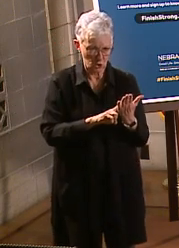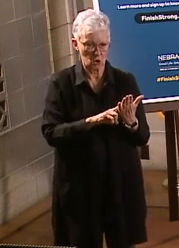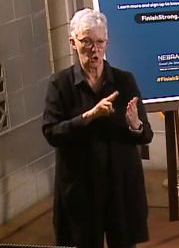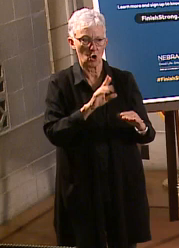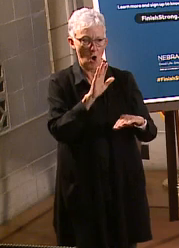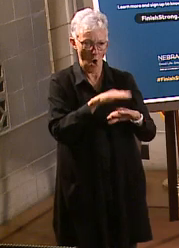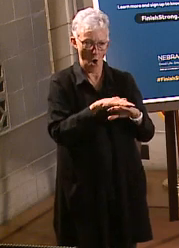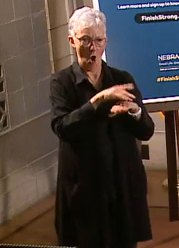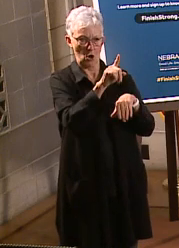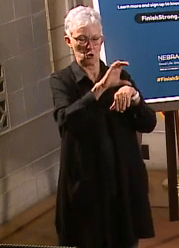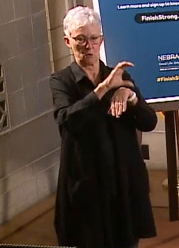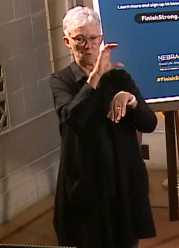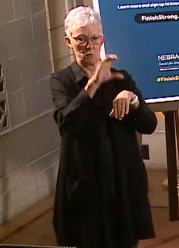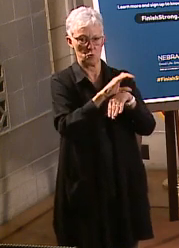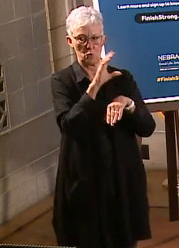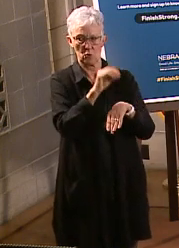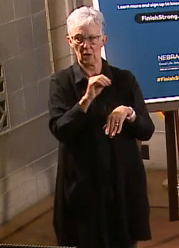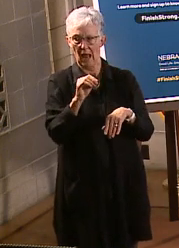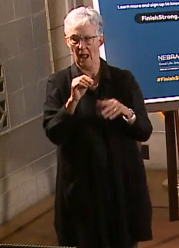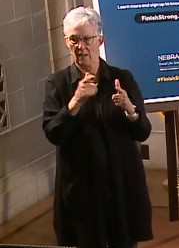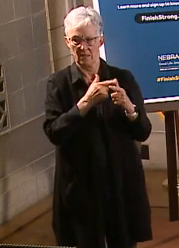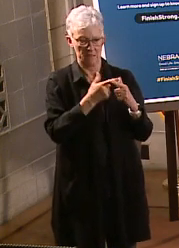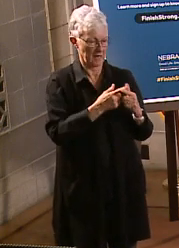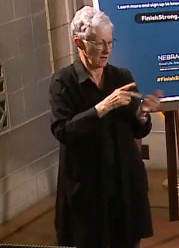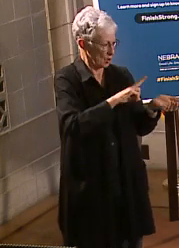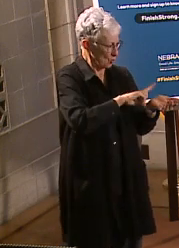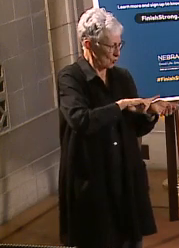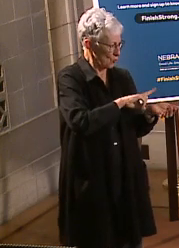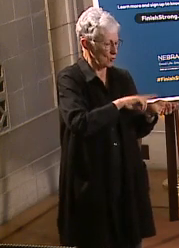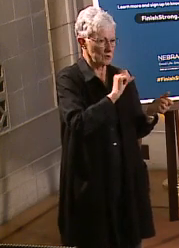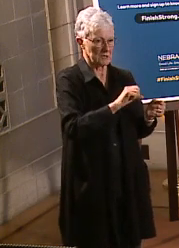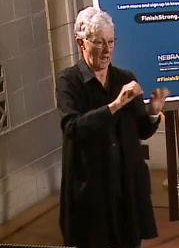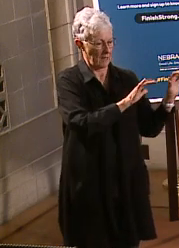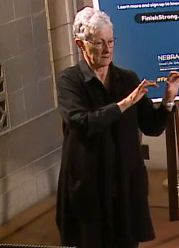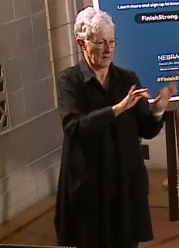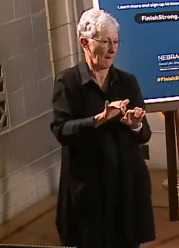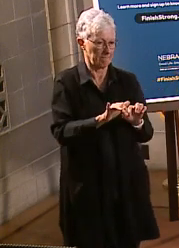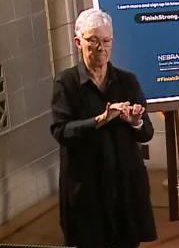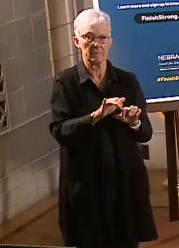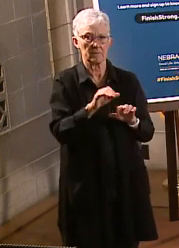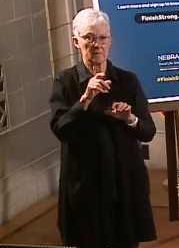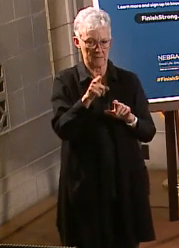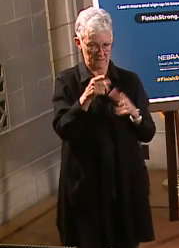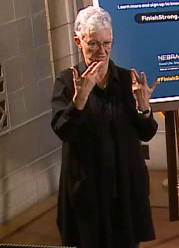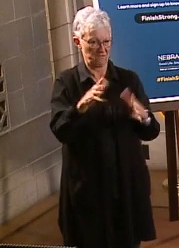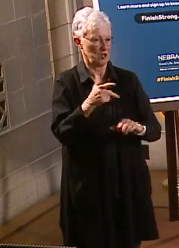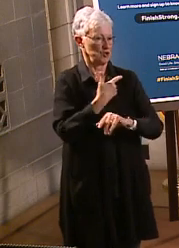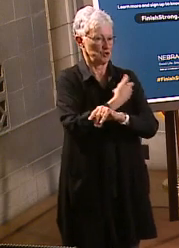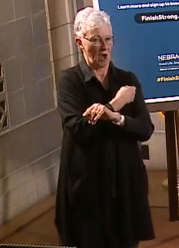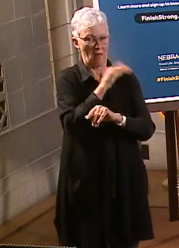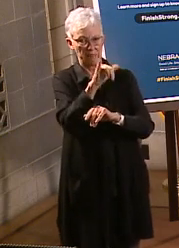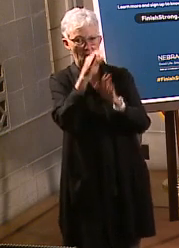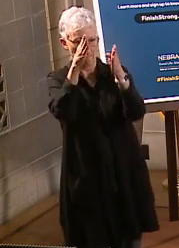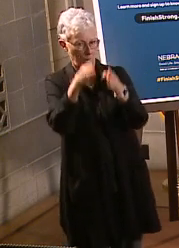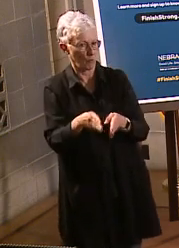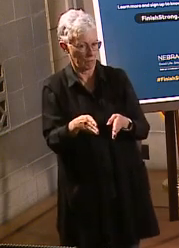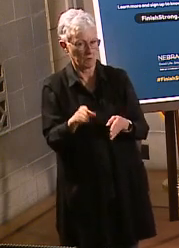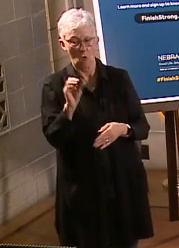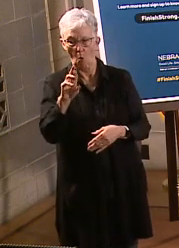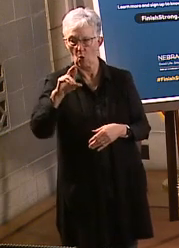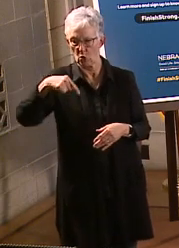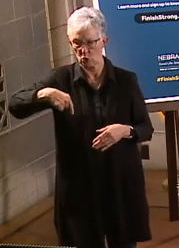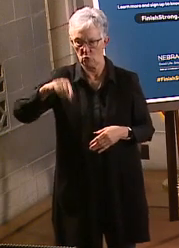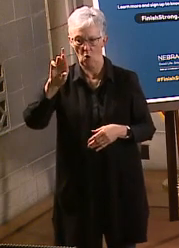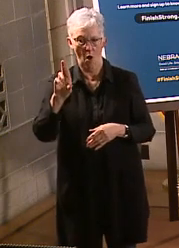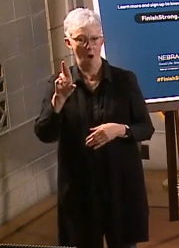put into that. And we want to get away from that paper. We want to have, for example, QR codes so that we can easily track that and make it such